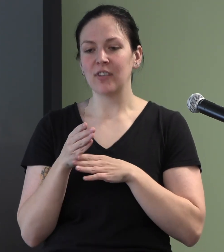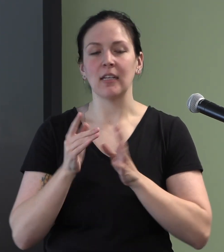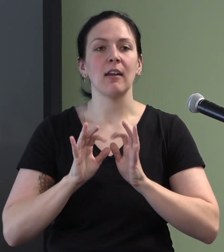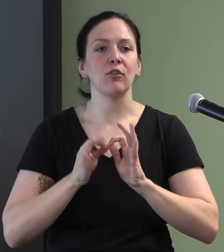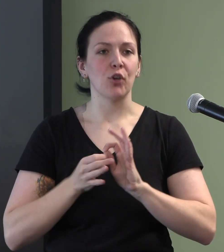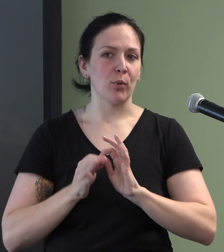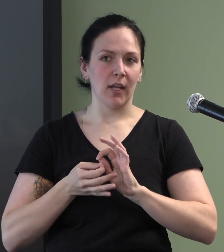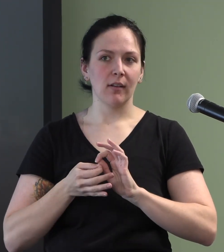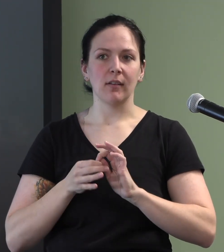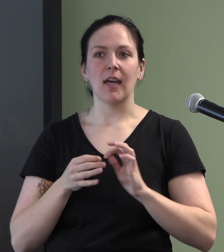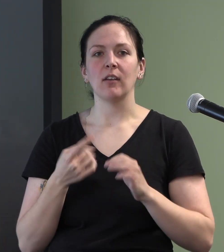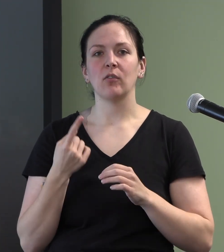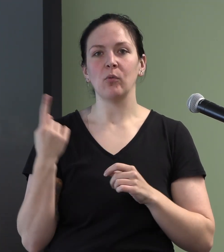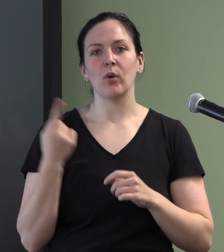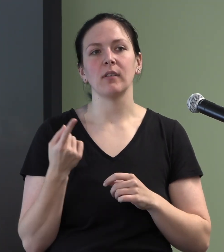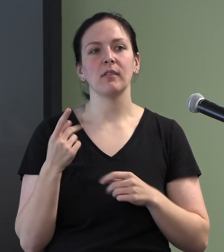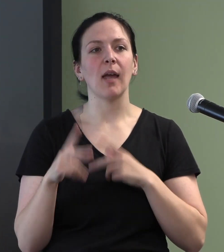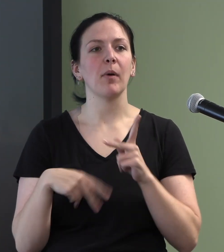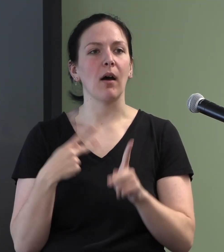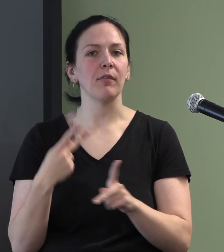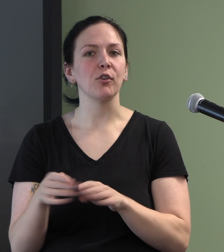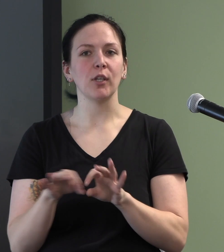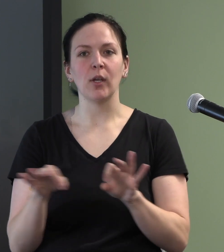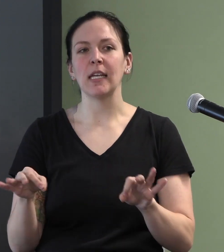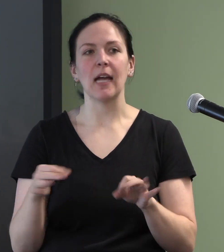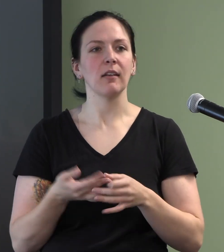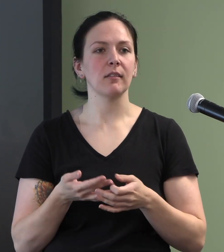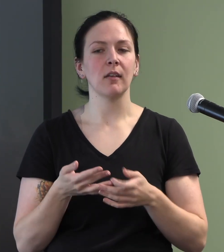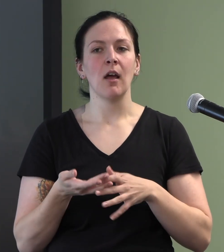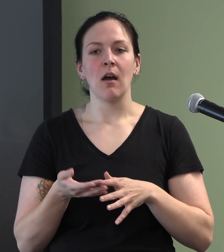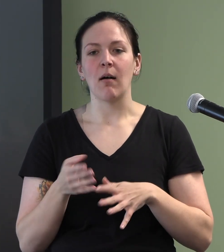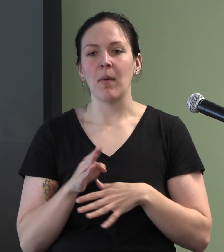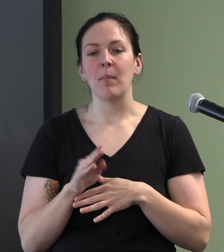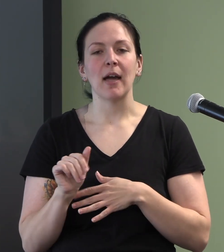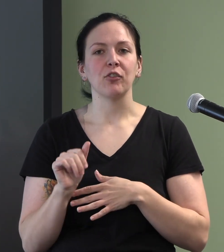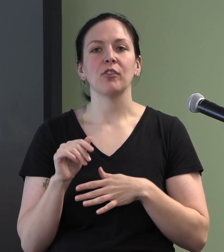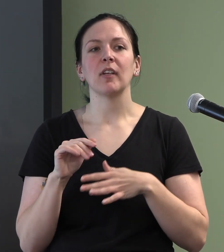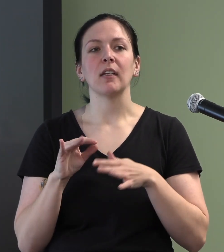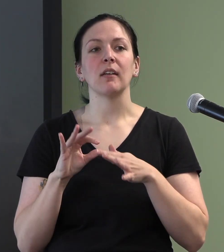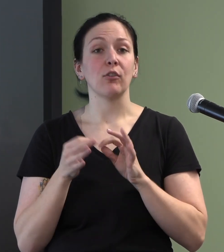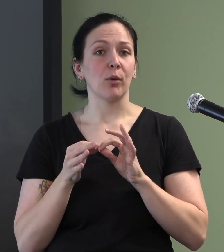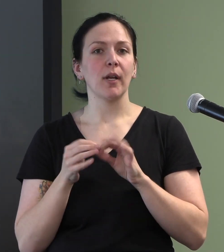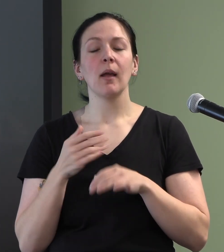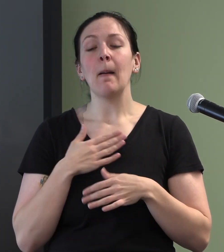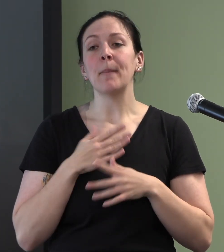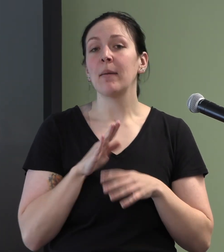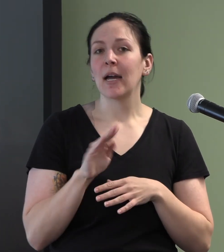in interpreting. That is one type of degree you can get is a bachelor's in interpreting. My